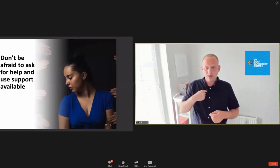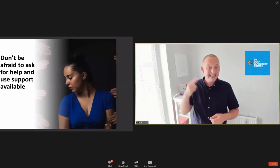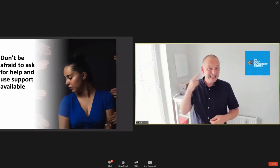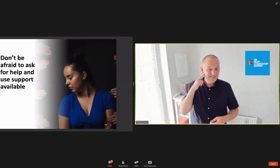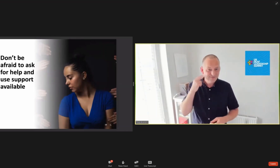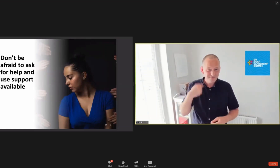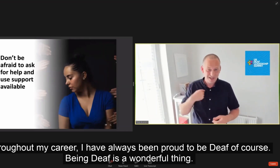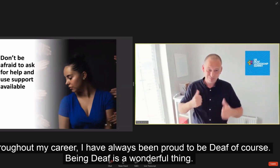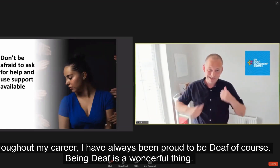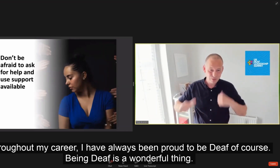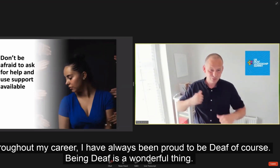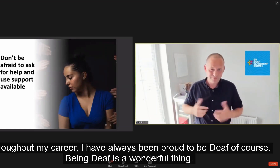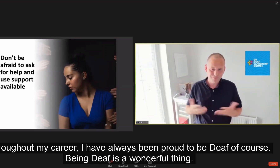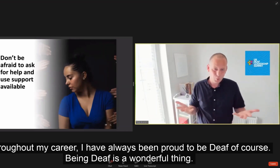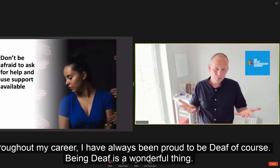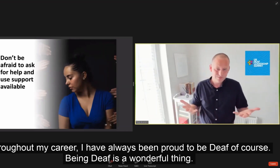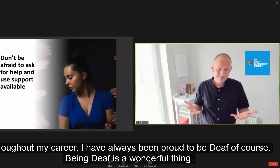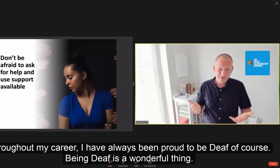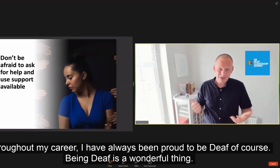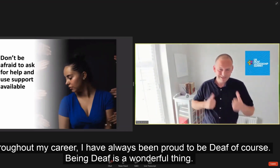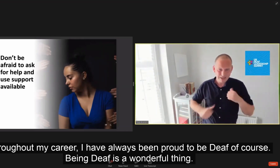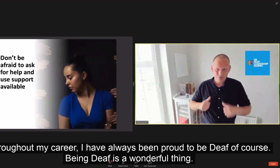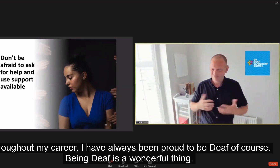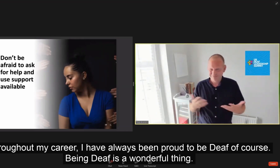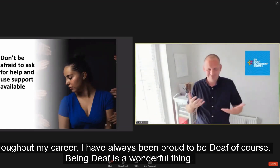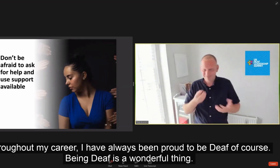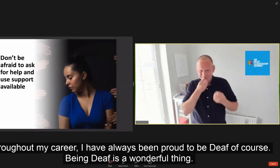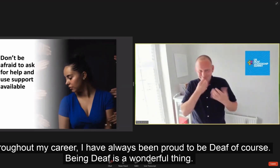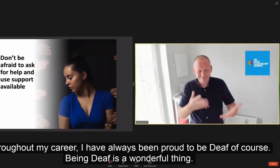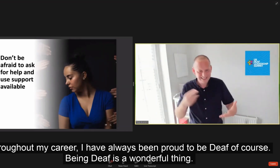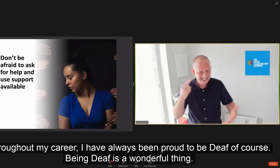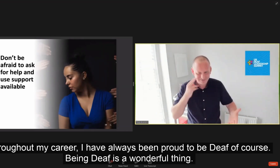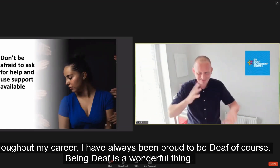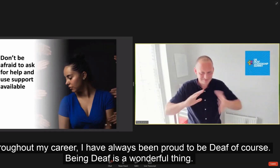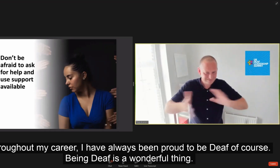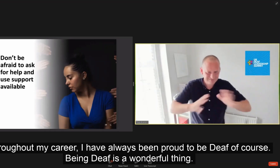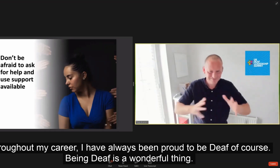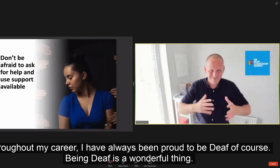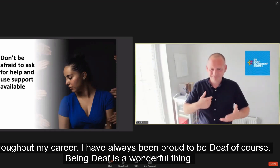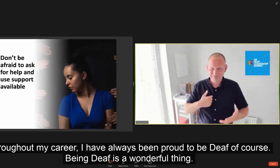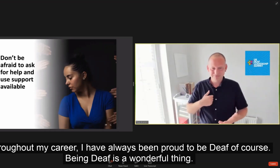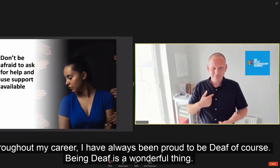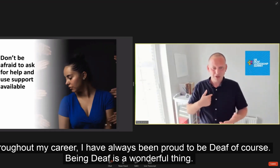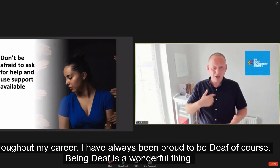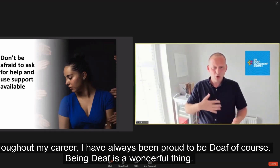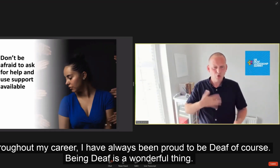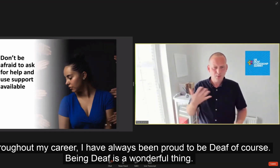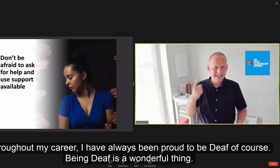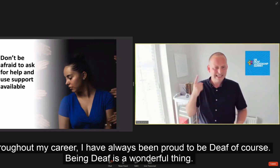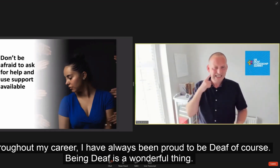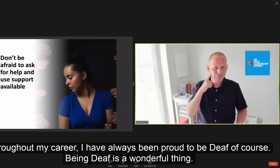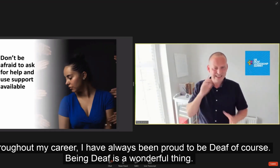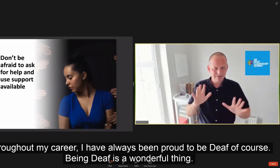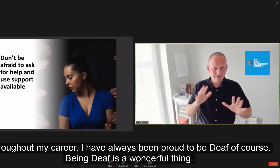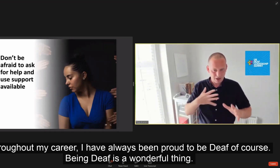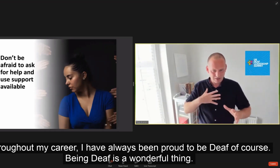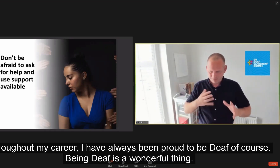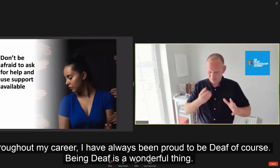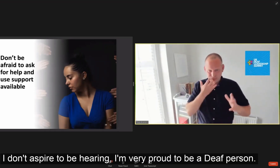Throughout my career, I have always been proud to be deaf. Of course I am. Being deaf is a wonderful thing. I don't